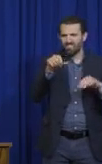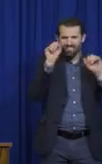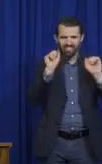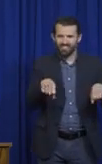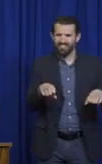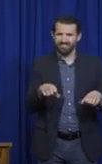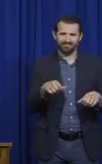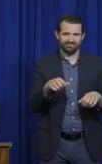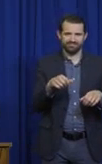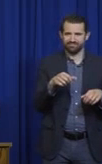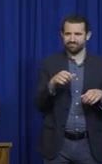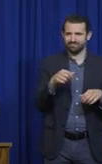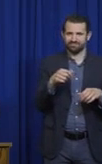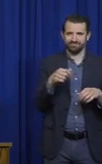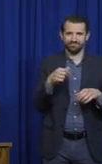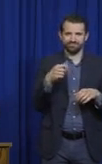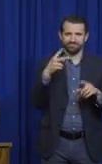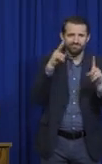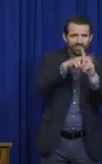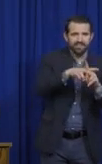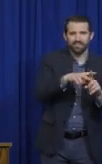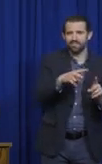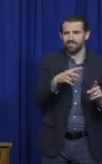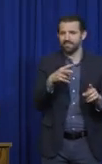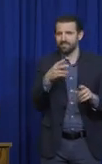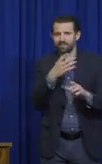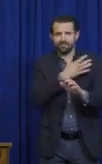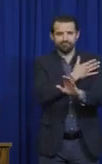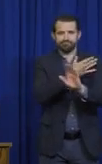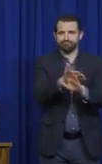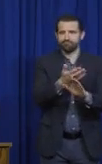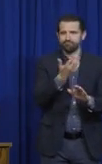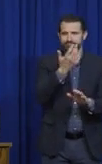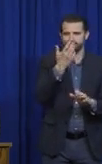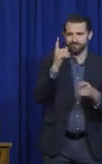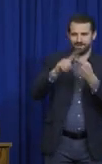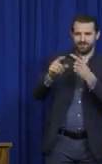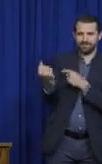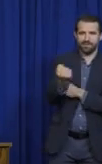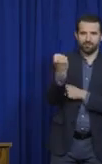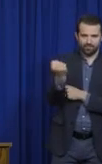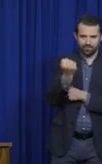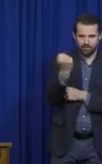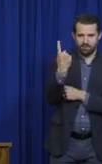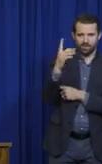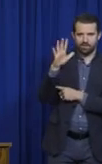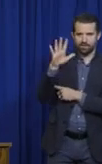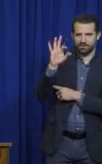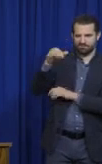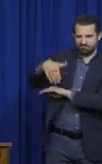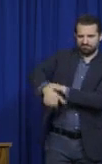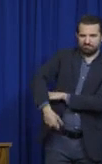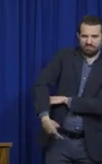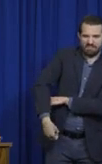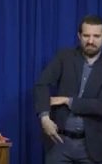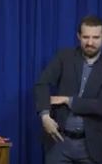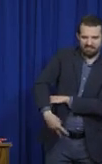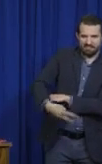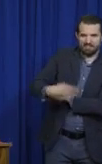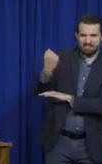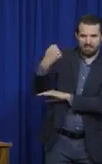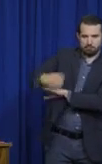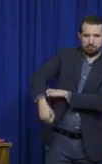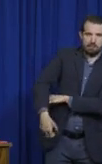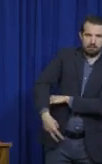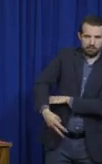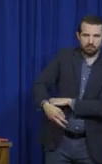through 11:59 p.m. on Saturday, and benefits will be the same, and all benefits